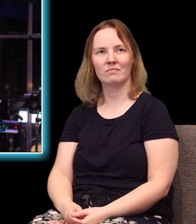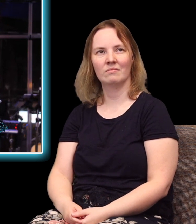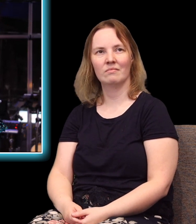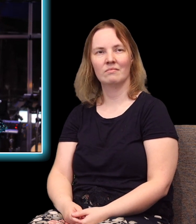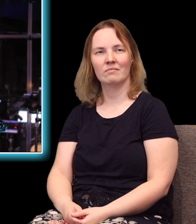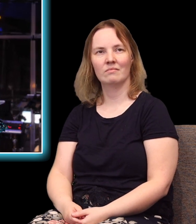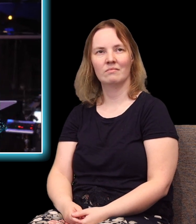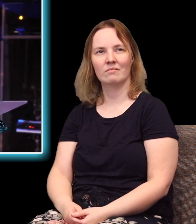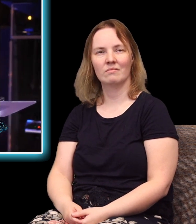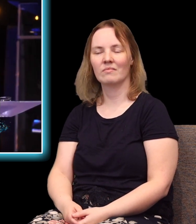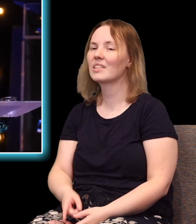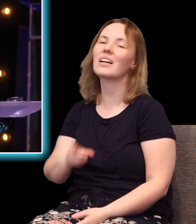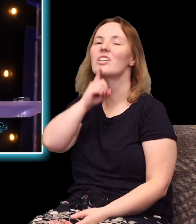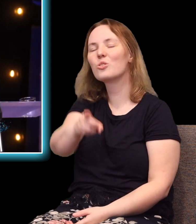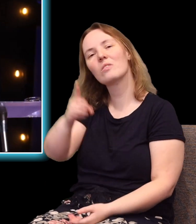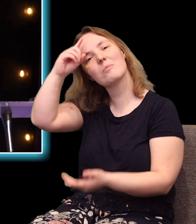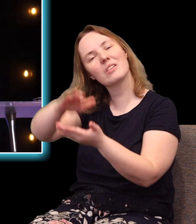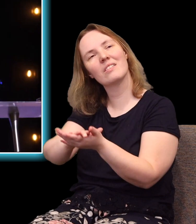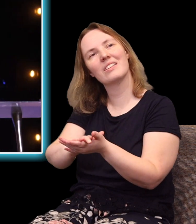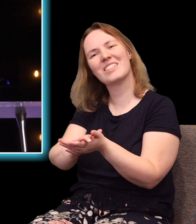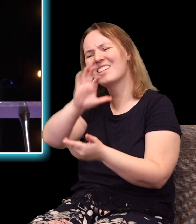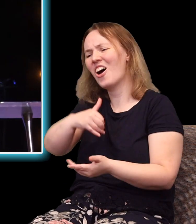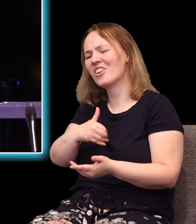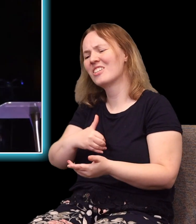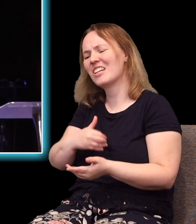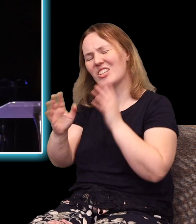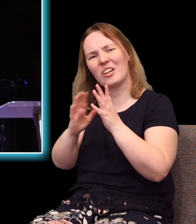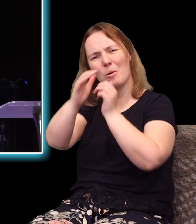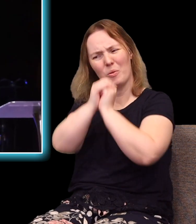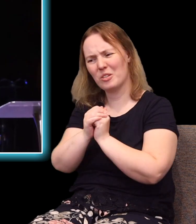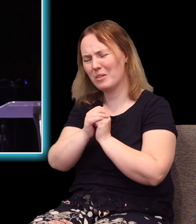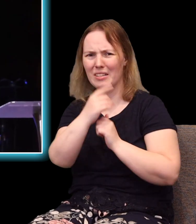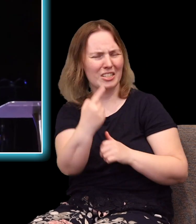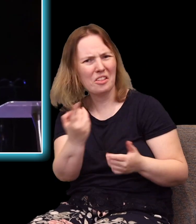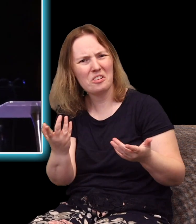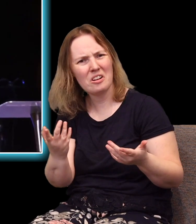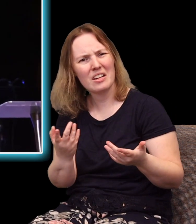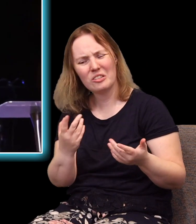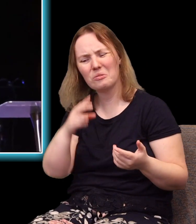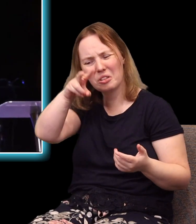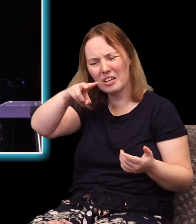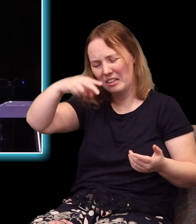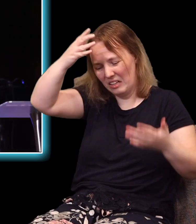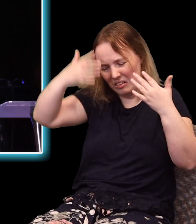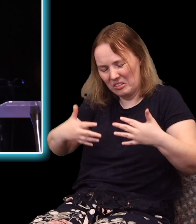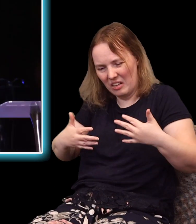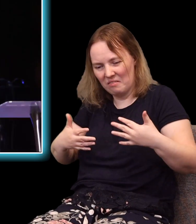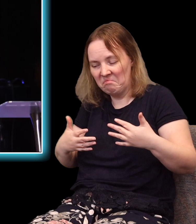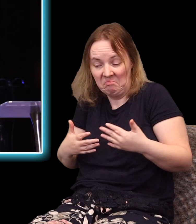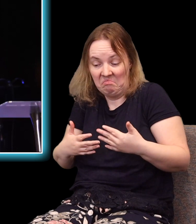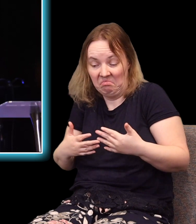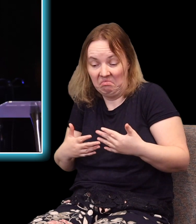would be strongly tempted to worship. I really believe that. He's not talking about us worshiping each other, but he's saying, you look on the outside and the